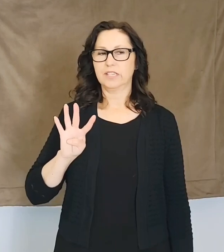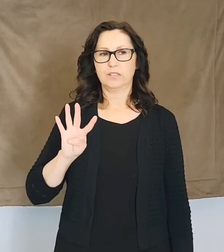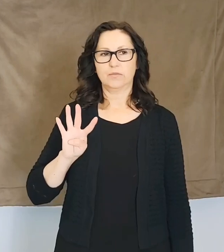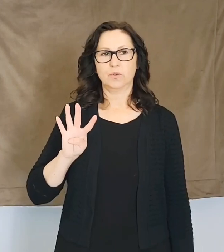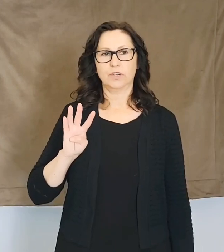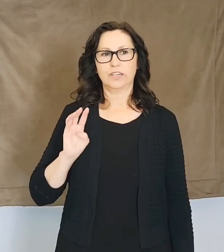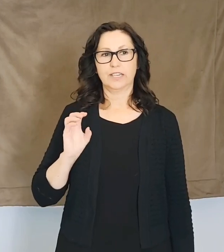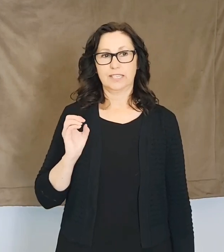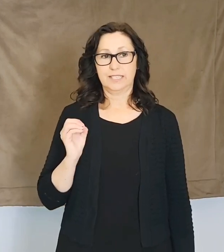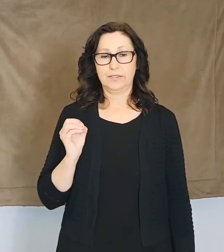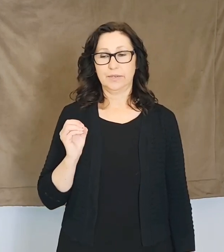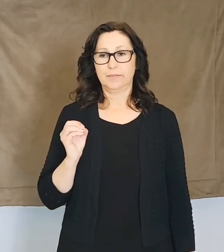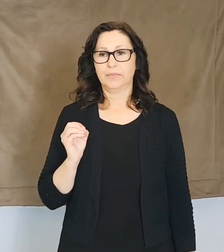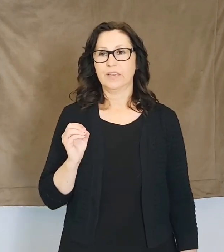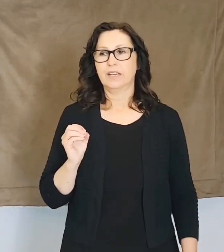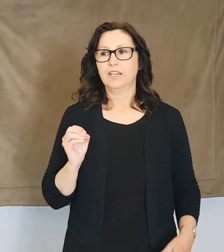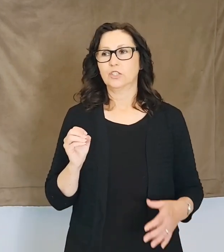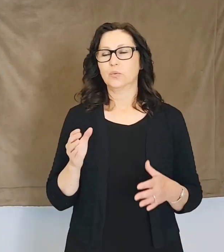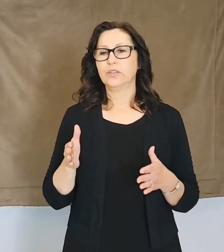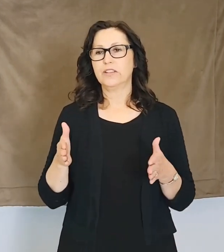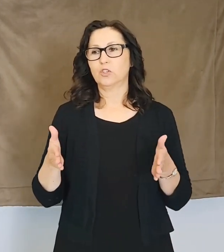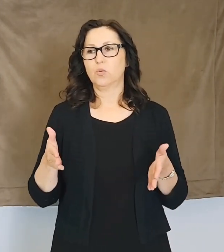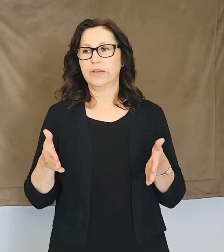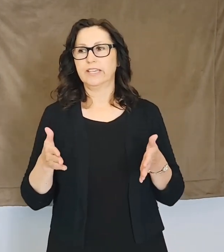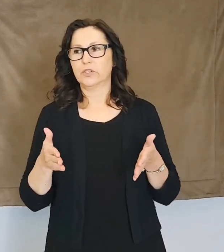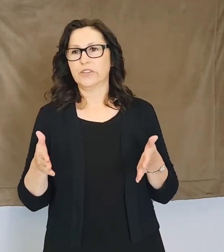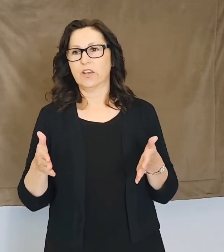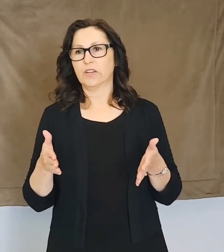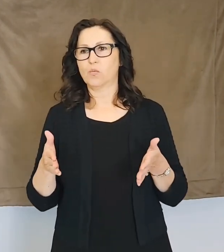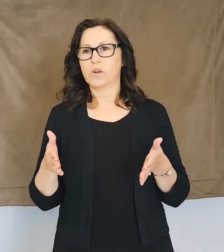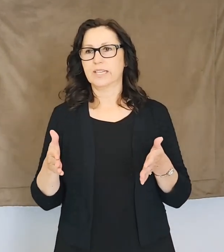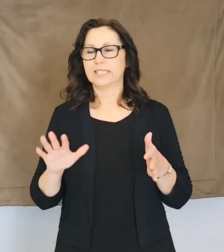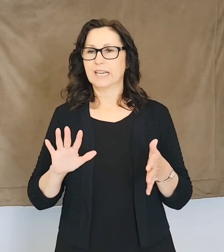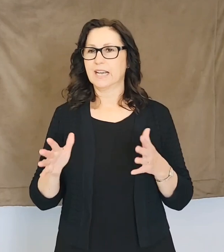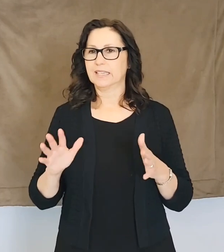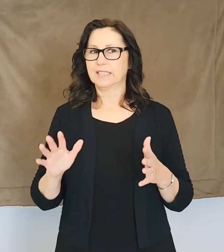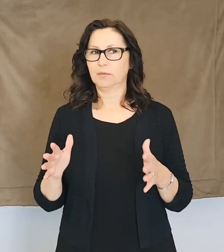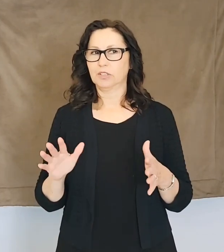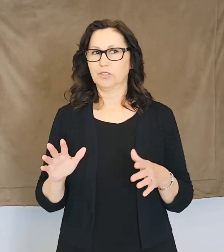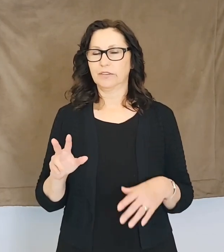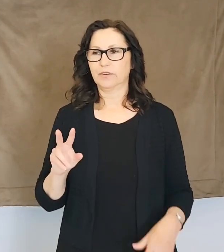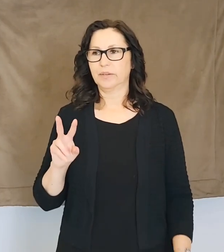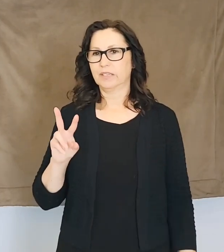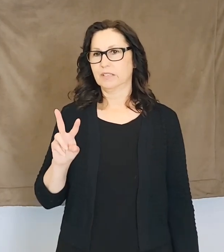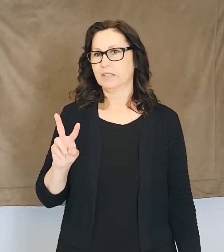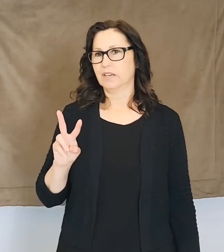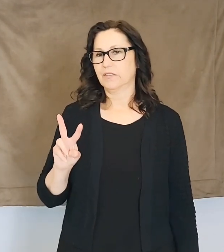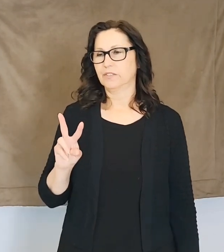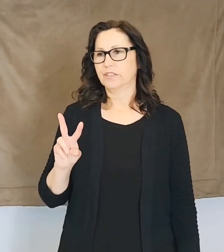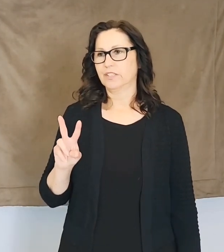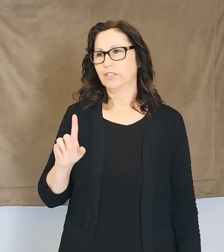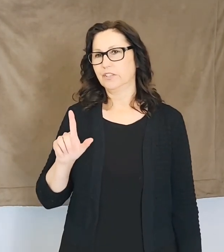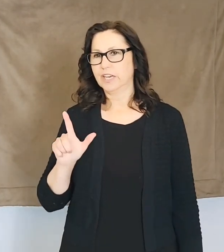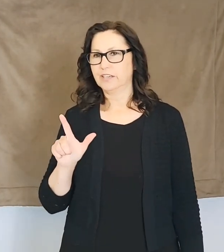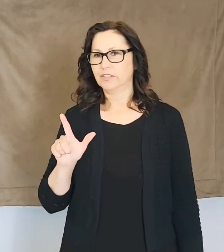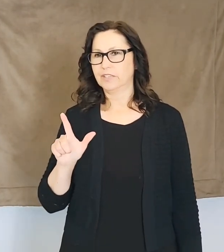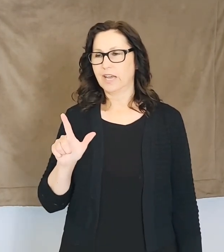is 40. So really the 20s are the only ones that kind of seem a little different, because instead of doing the 2, you kind of do the